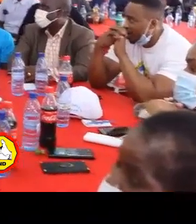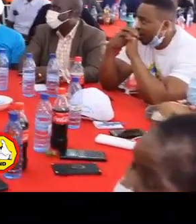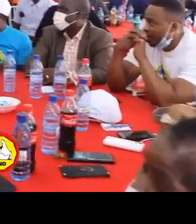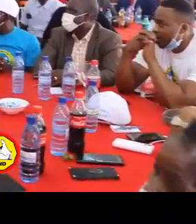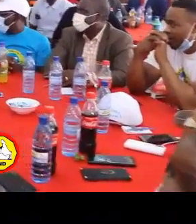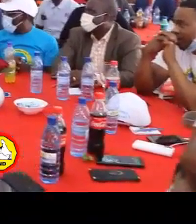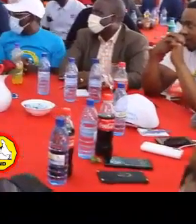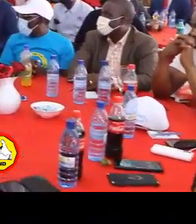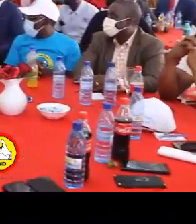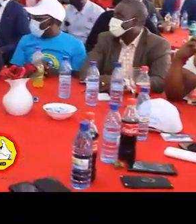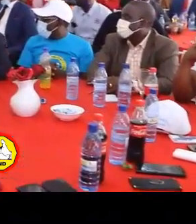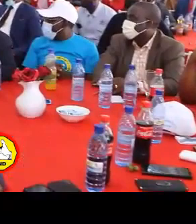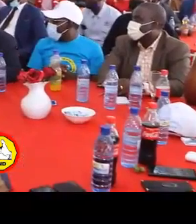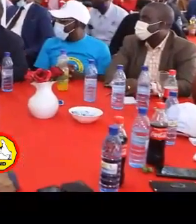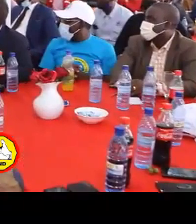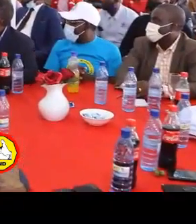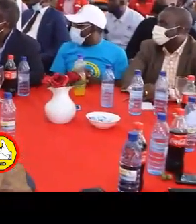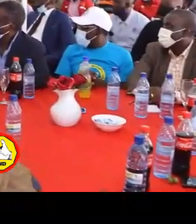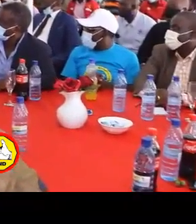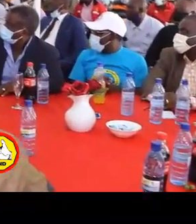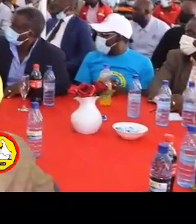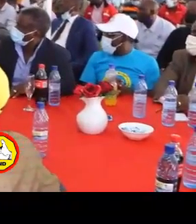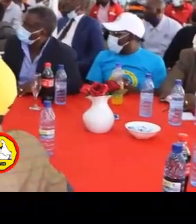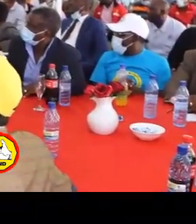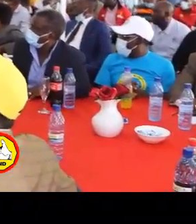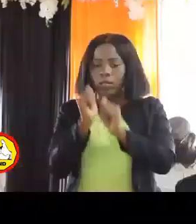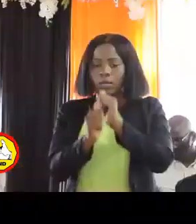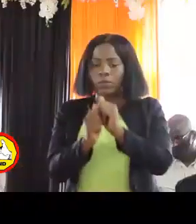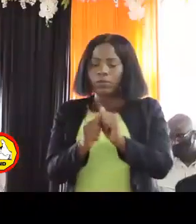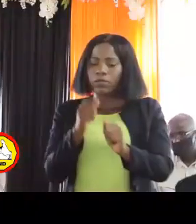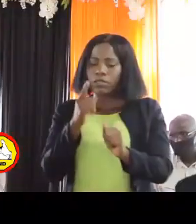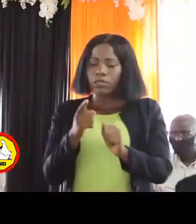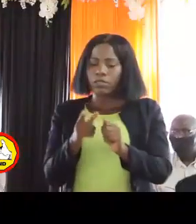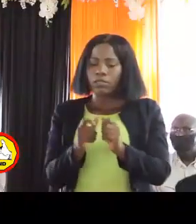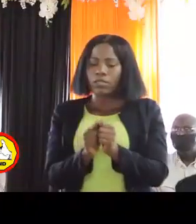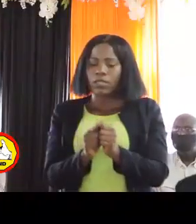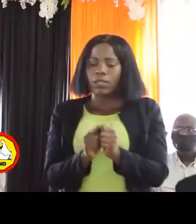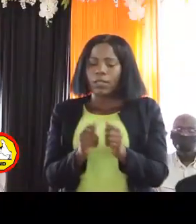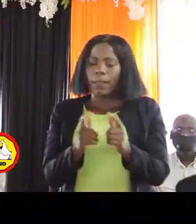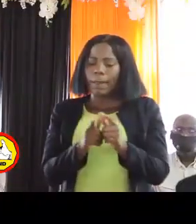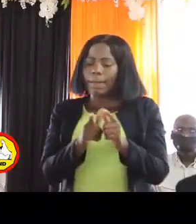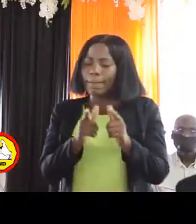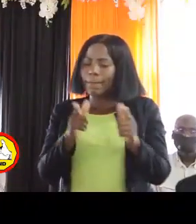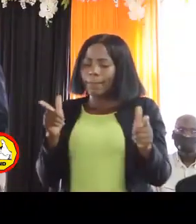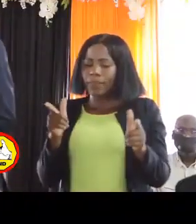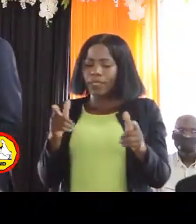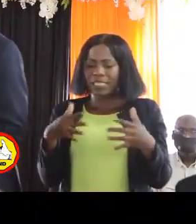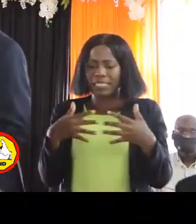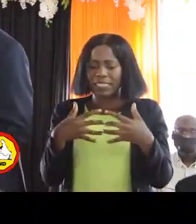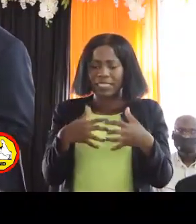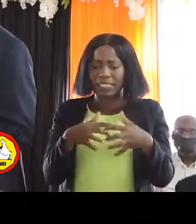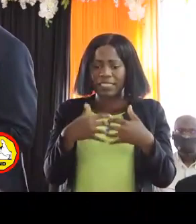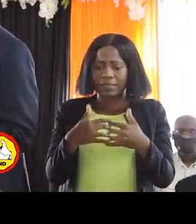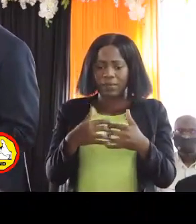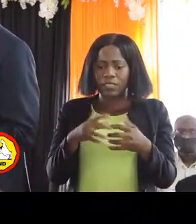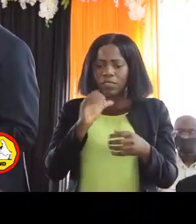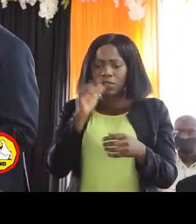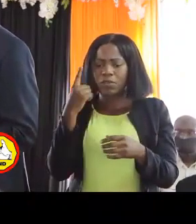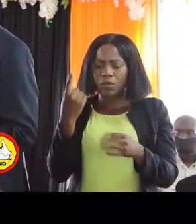It remains critical because it's the biggest generator, not only of foreign